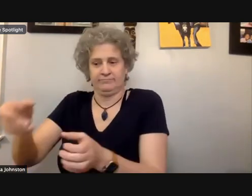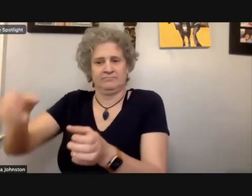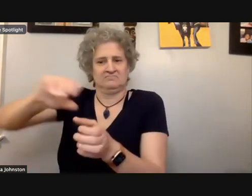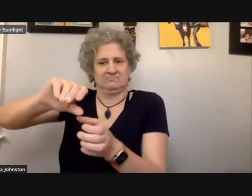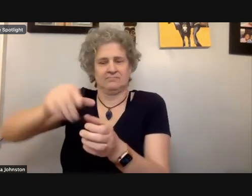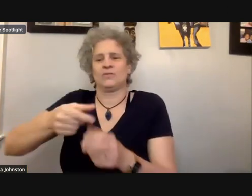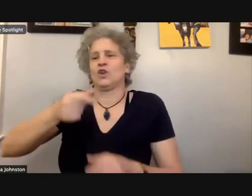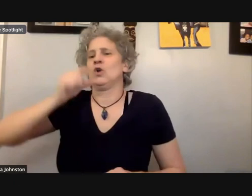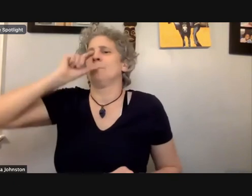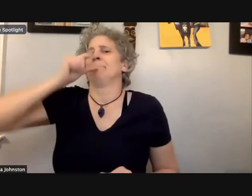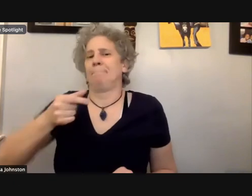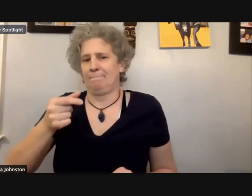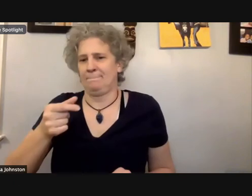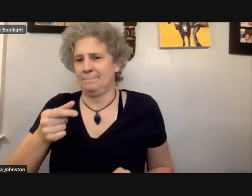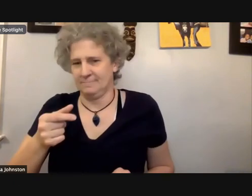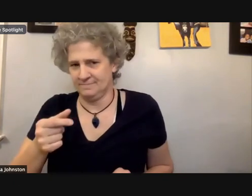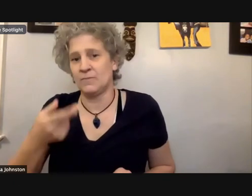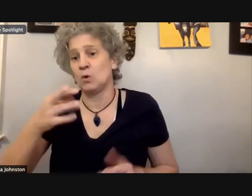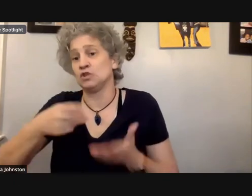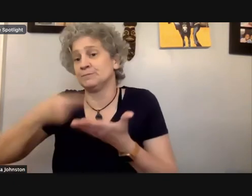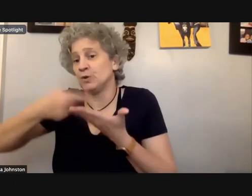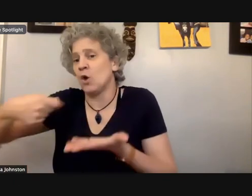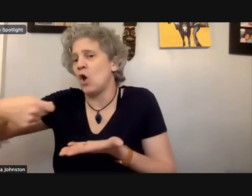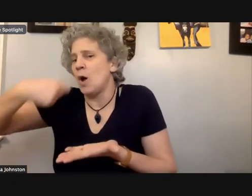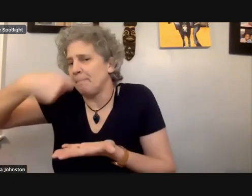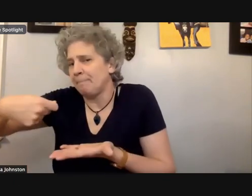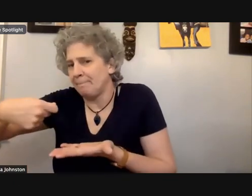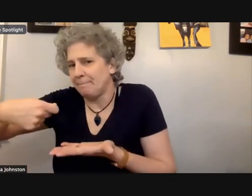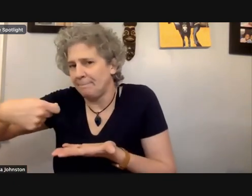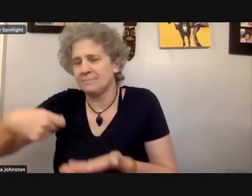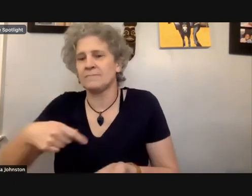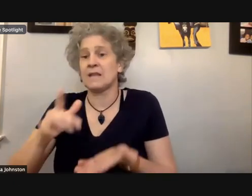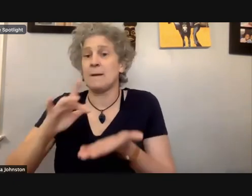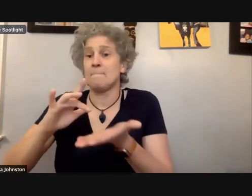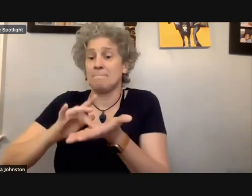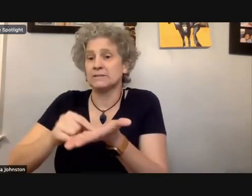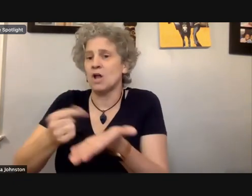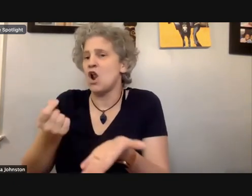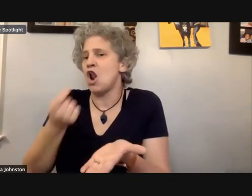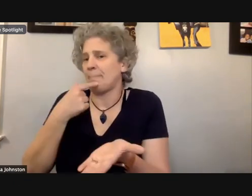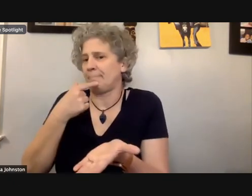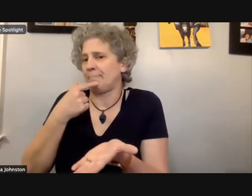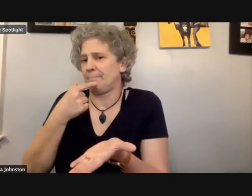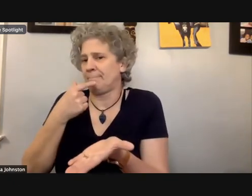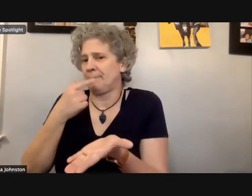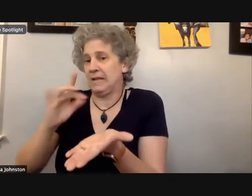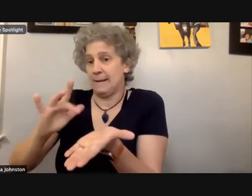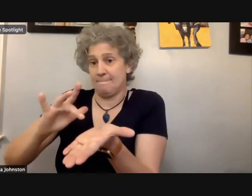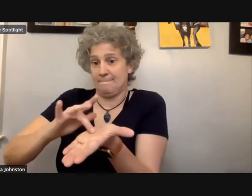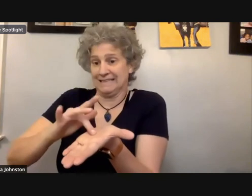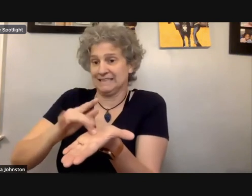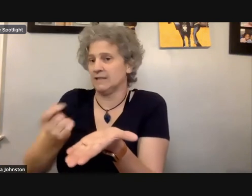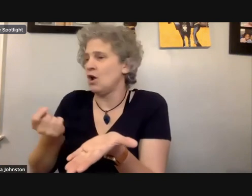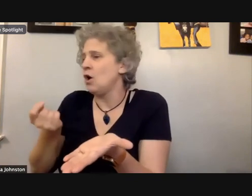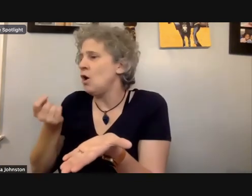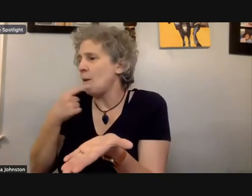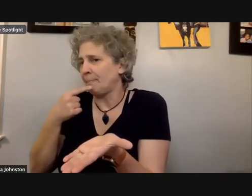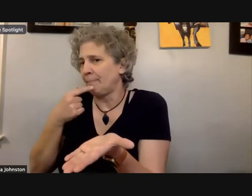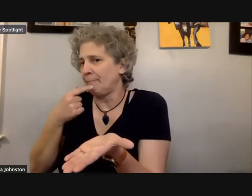out. Okay. And then you would show the classifier of taking that medicine. Then you